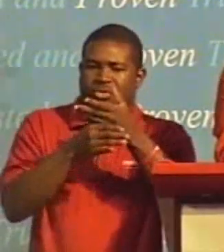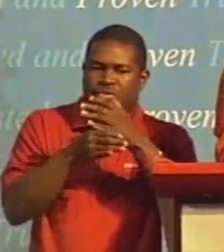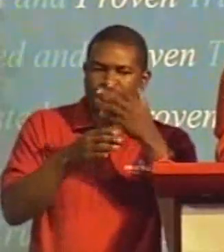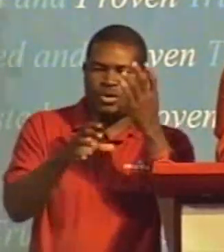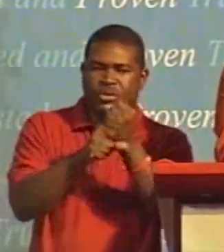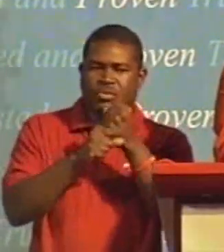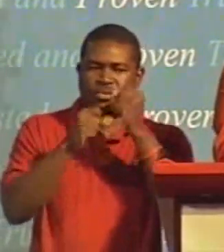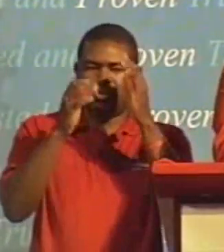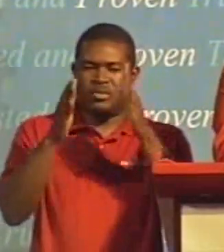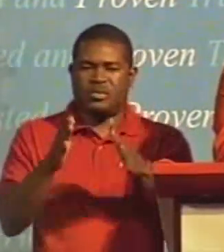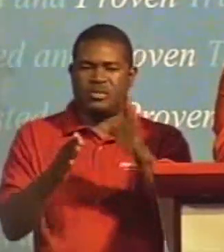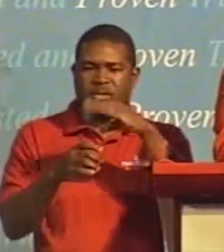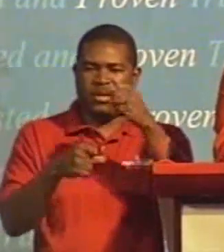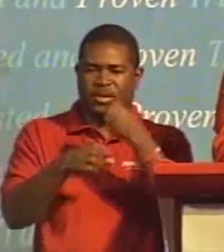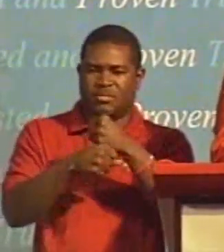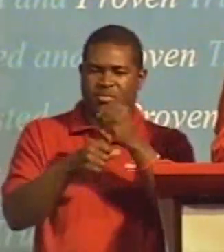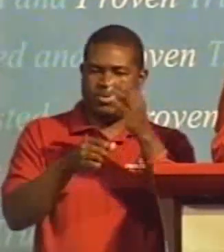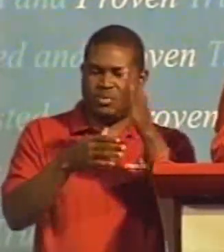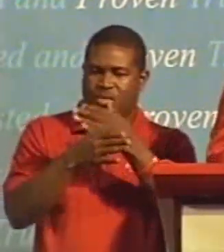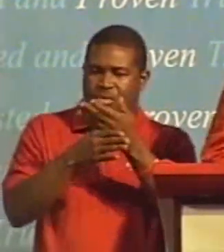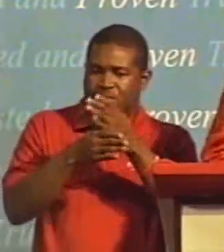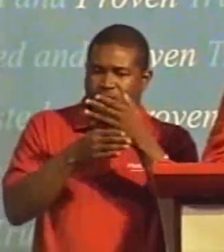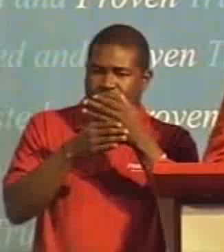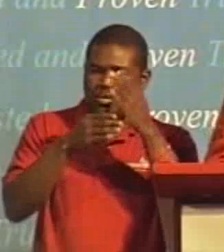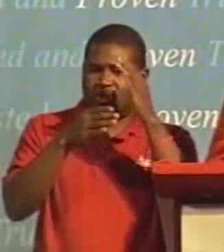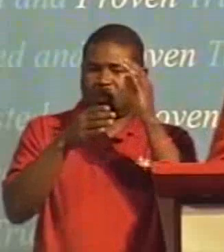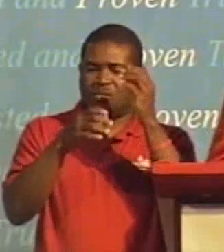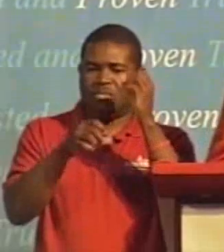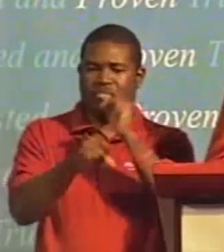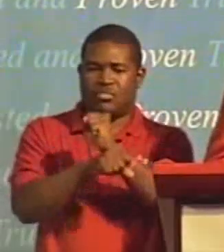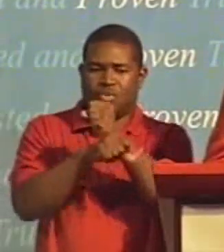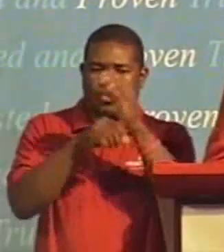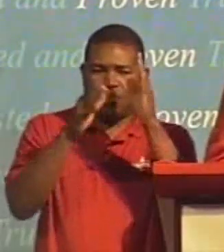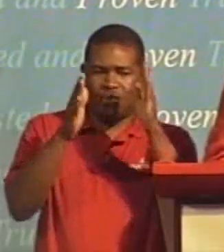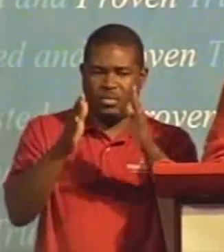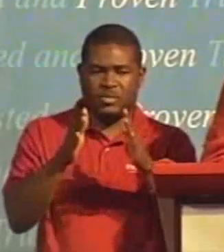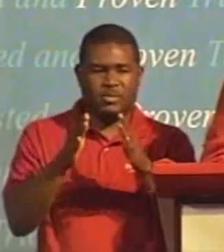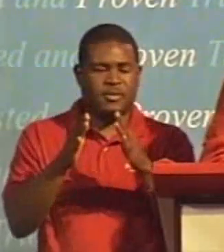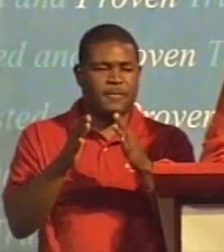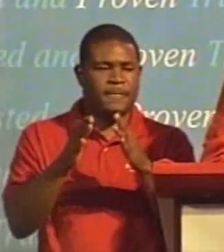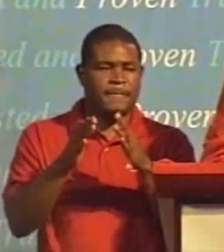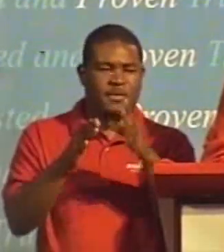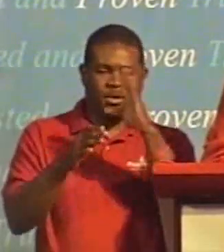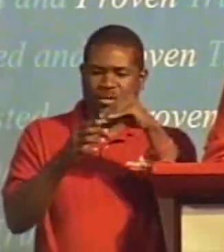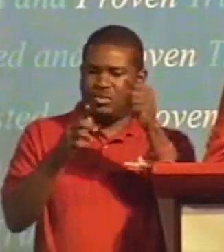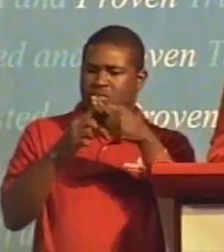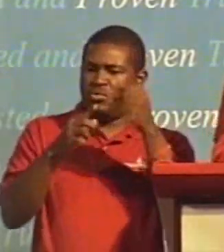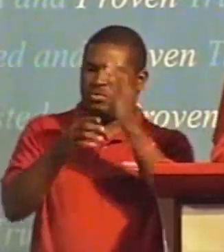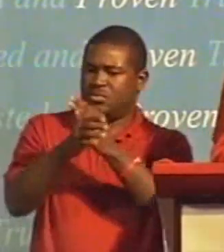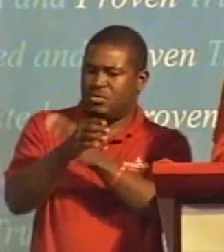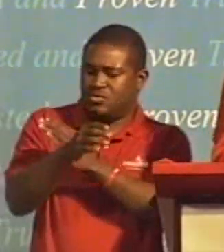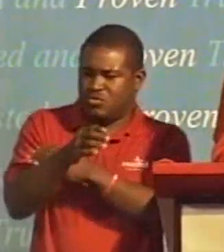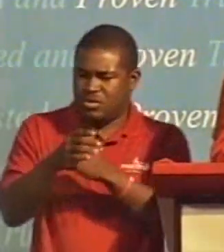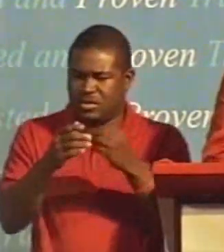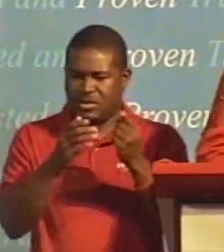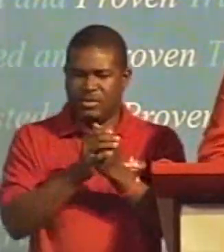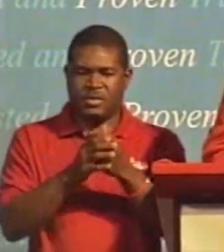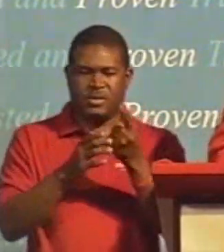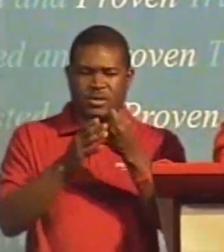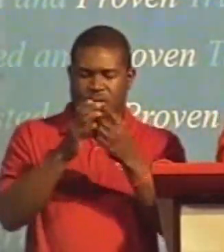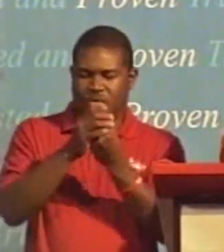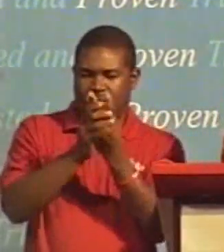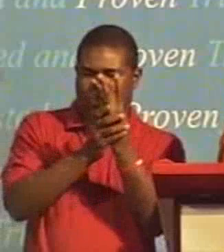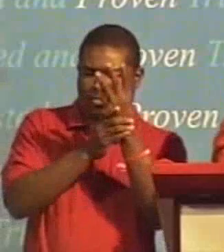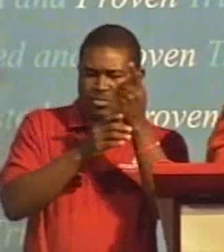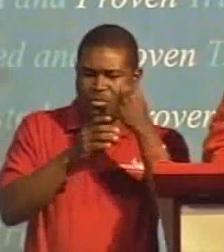shareholding society. Our economic program will also be geared to boosting medium and small scale businesses. One of the country's